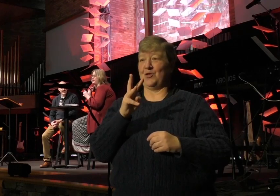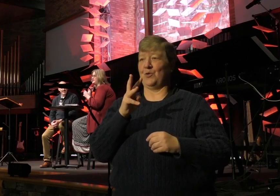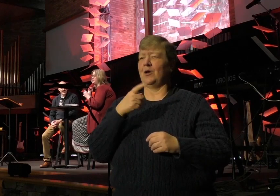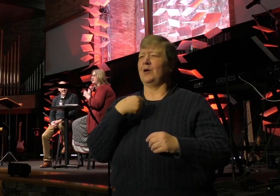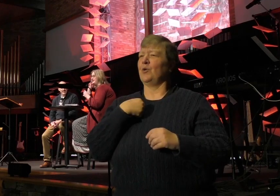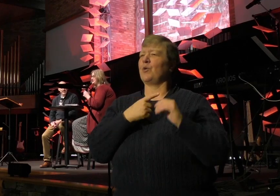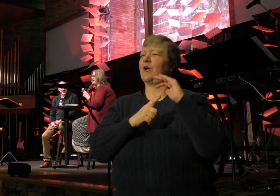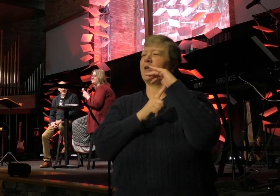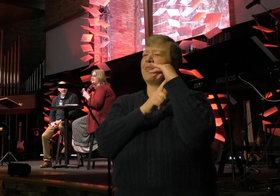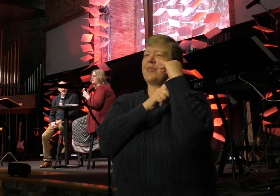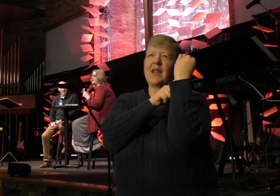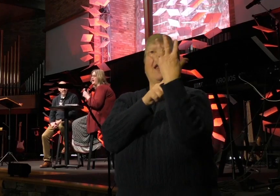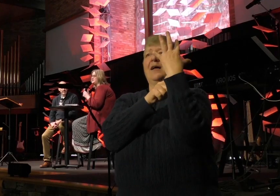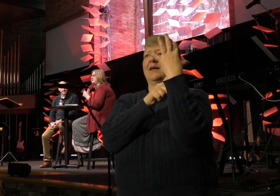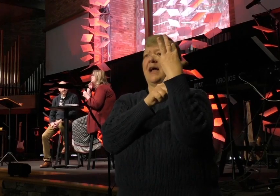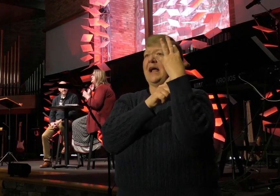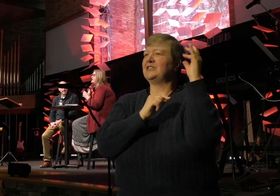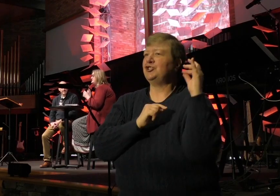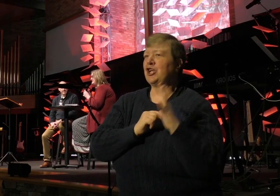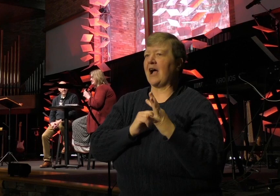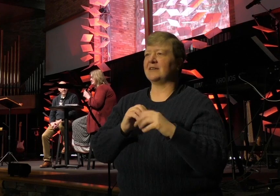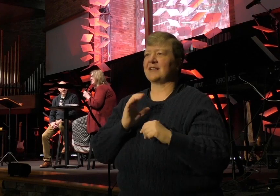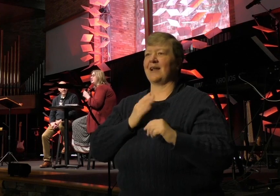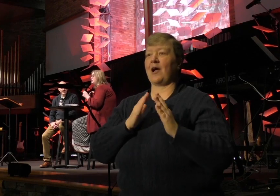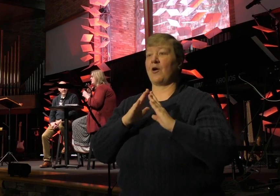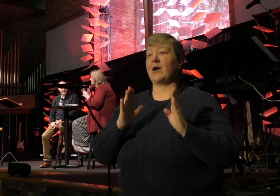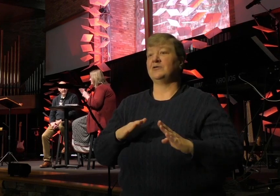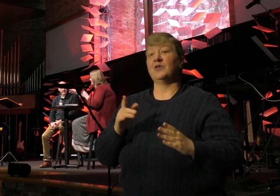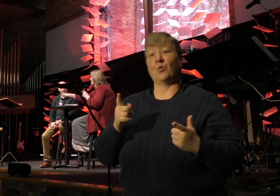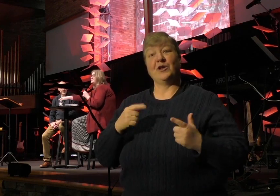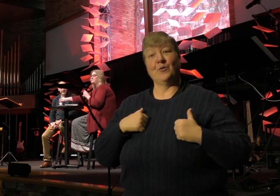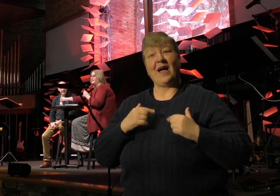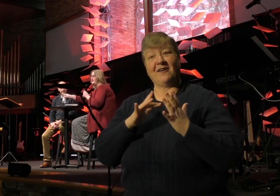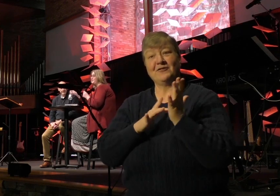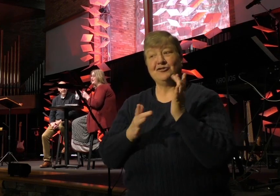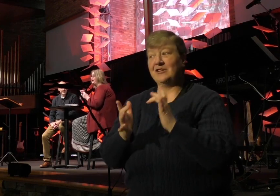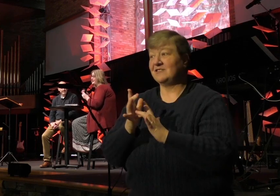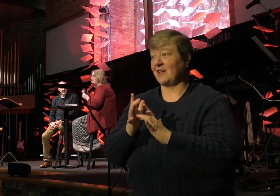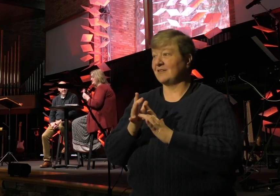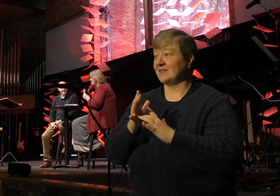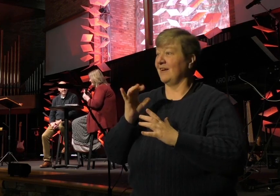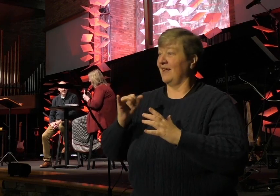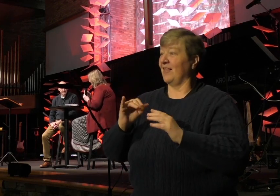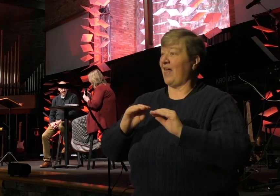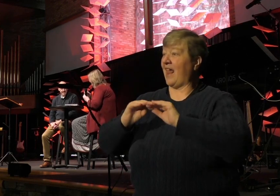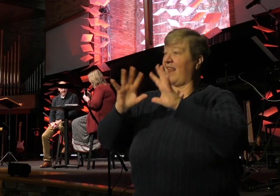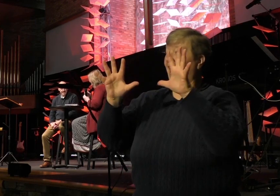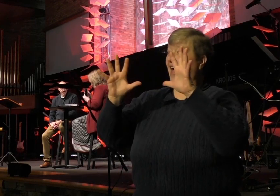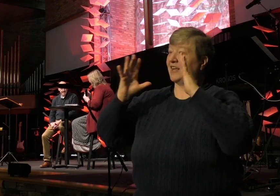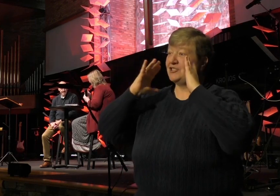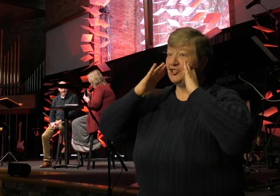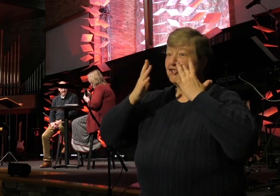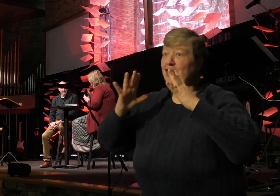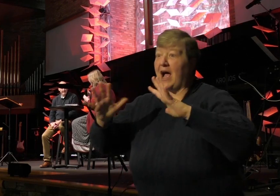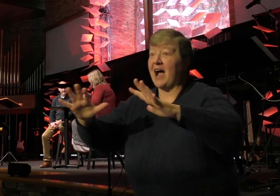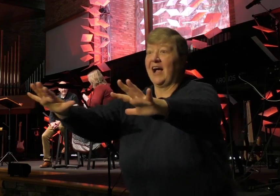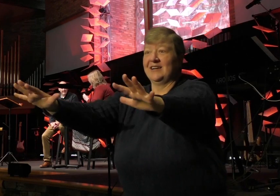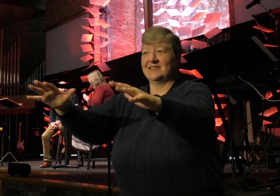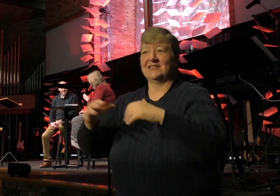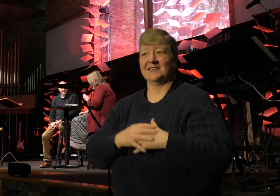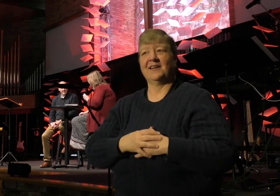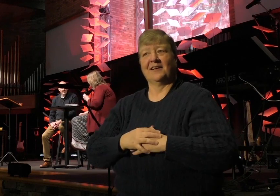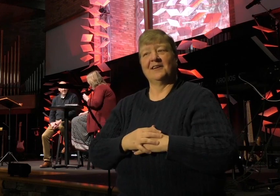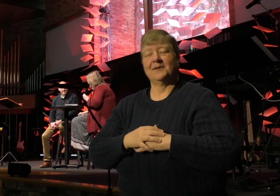lampstand, that the light shines in our house. And when you have Jesus, you will, that light will just shine out for you.